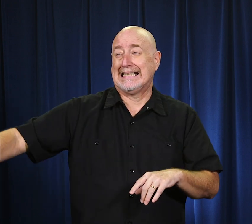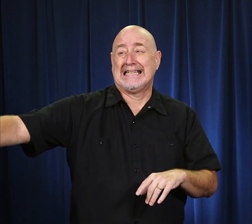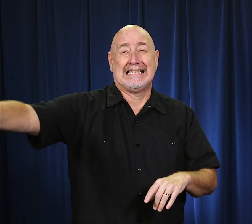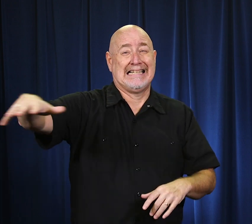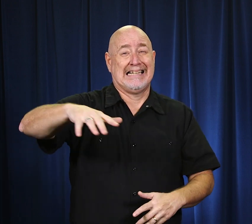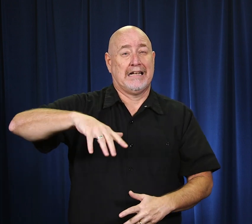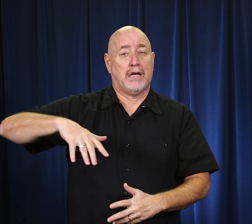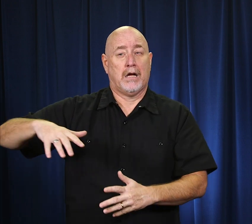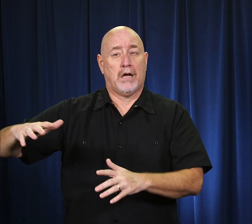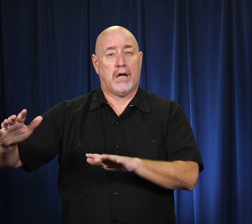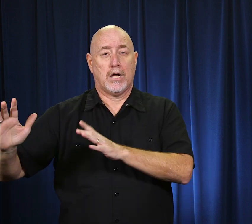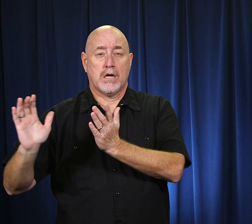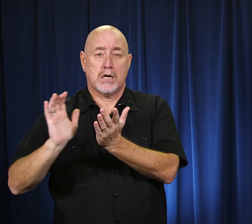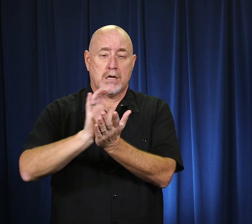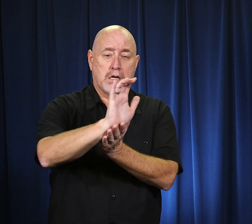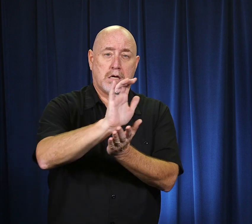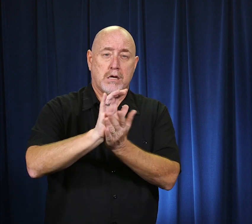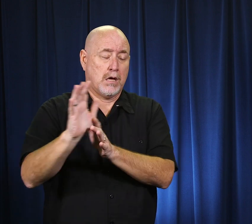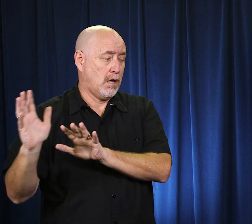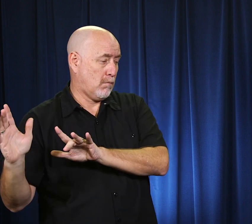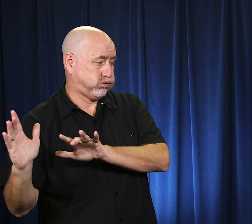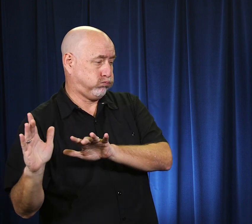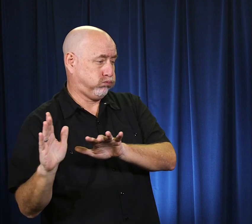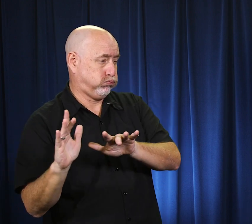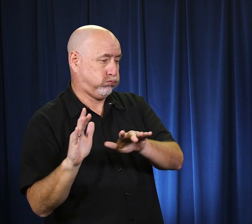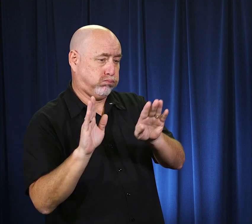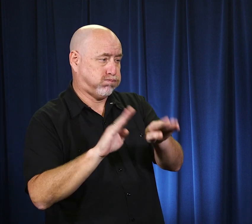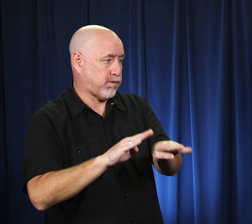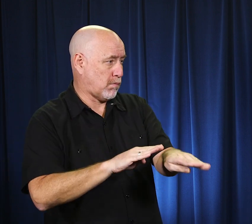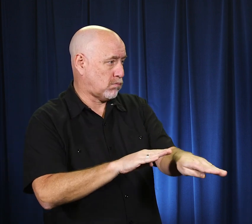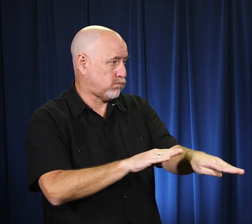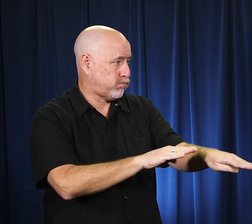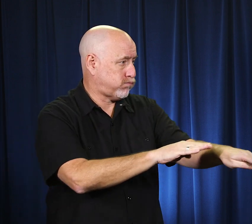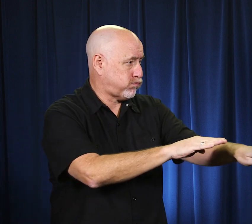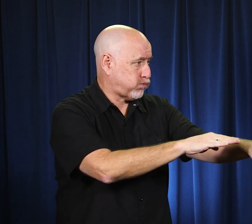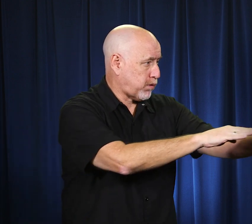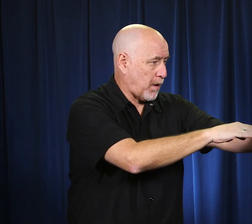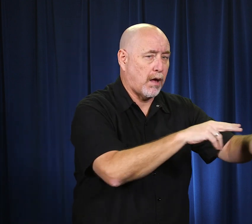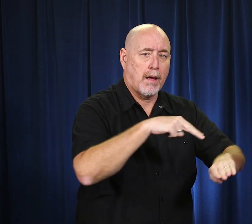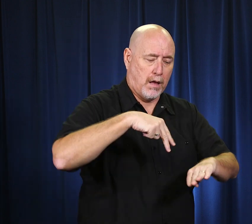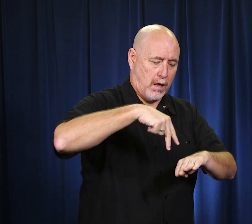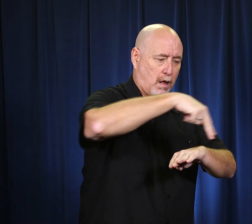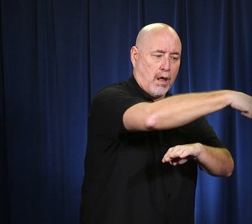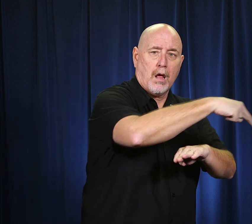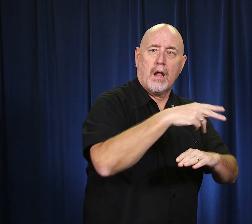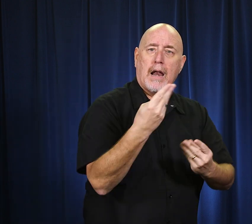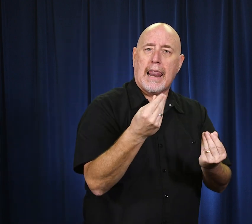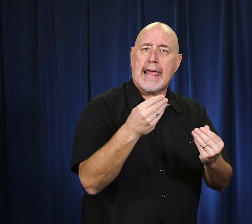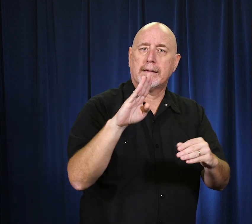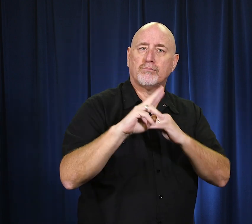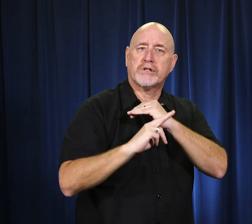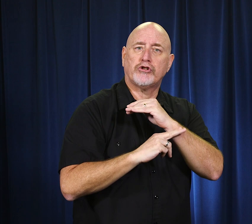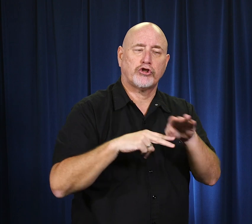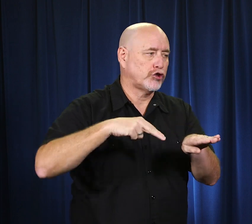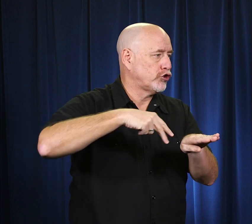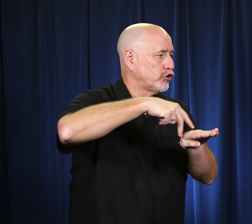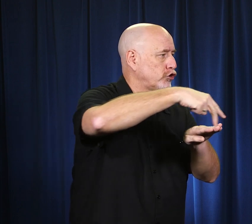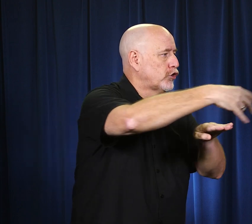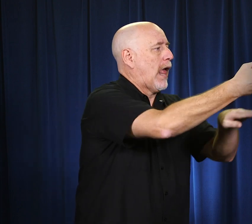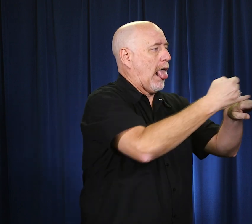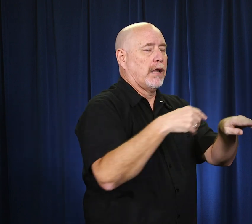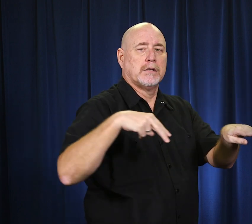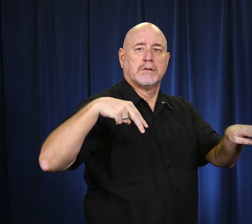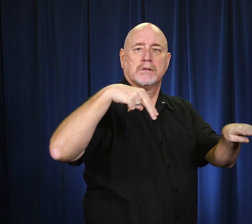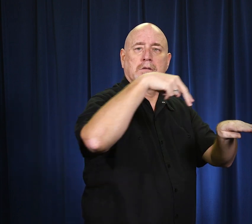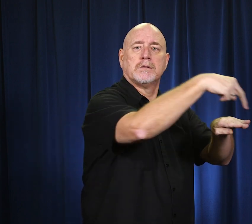the mainland city of Tyre and was going to dump it into the Mediterranean Sea and build a land